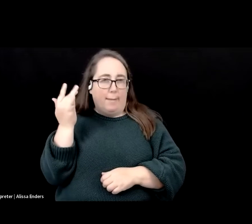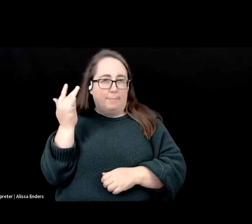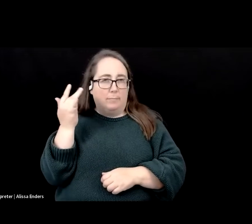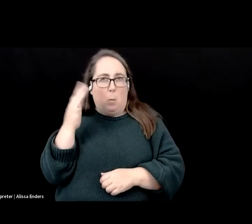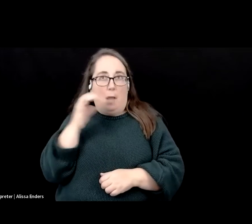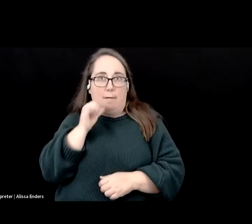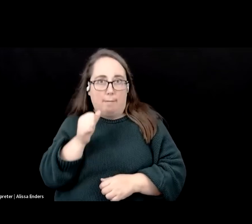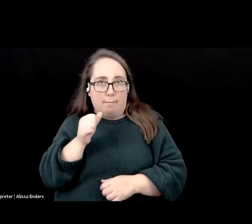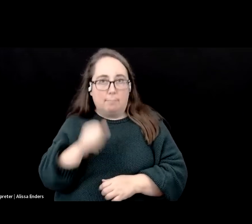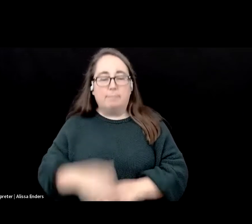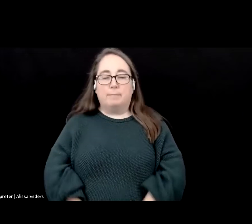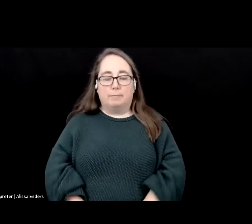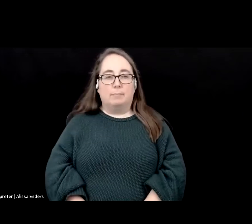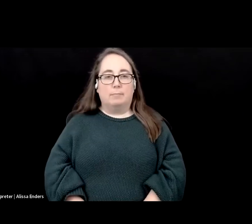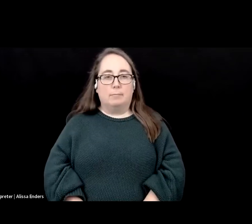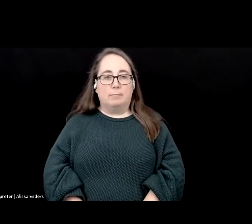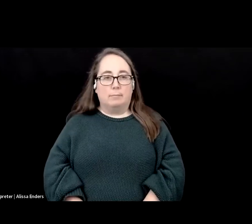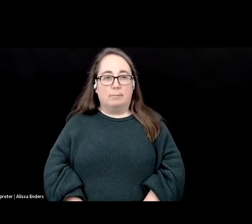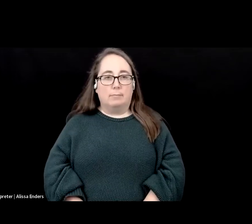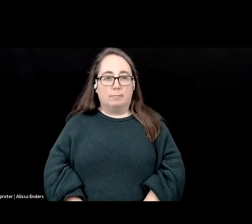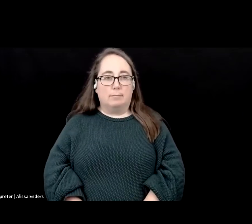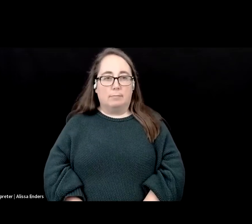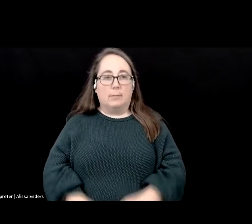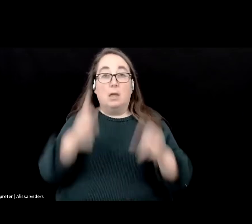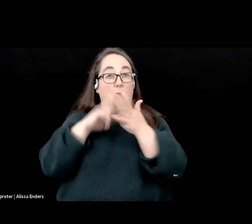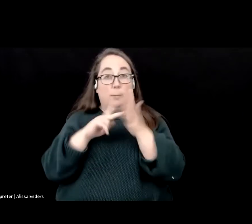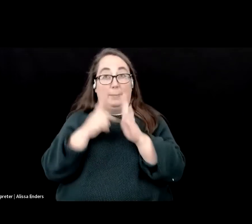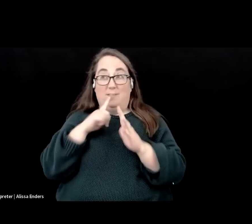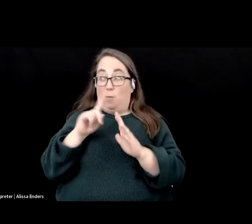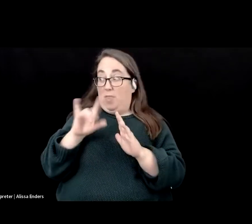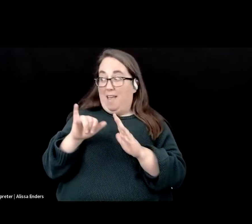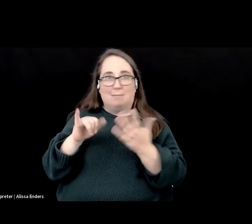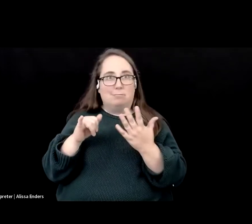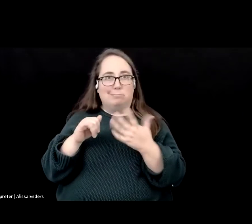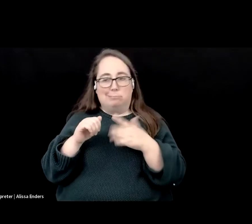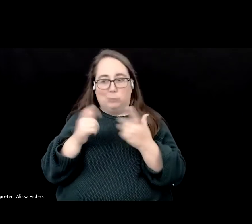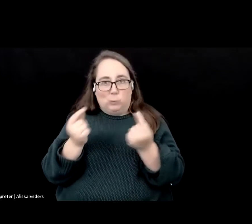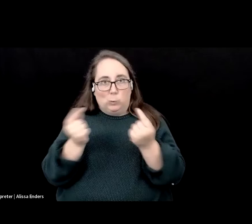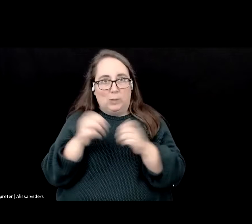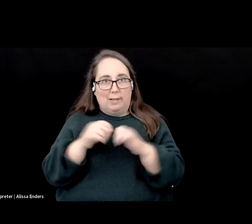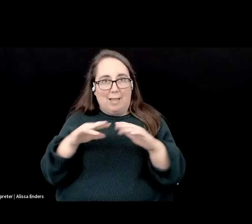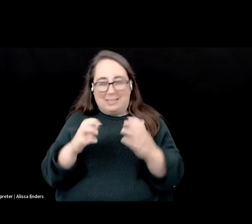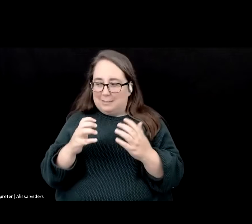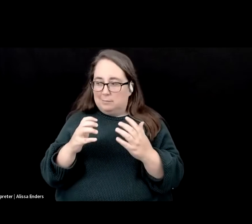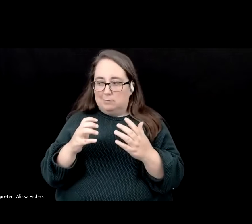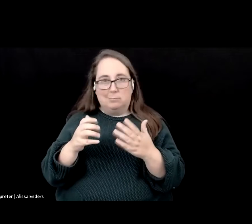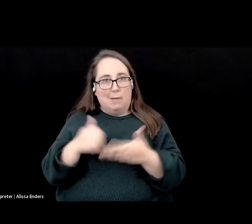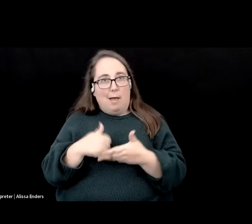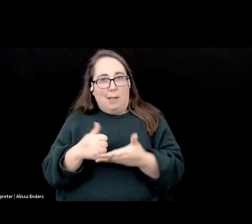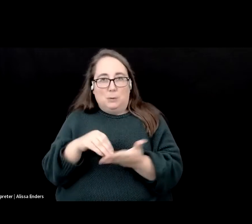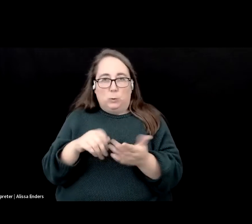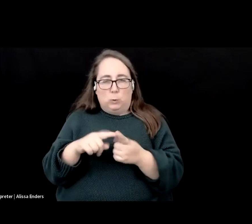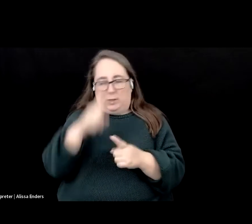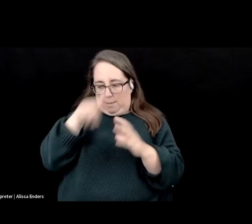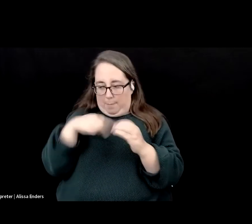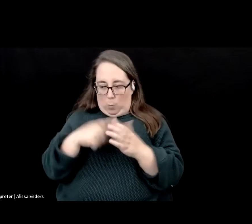not? And I'm thinking, and the purpose of that exercise is to get students thinking about democracy,